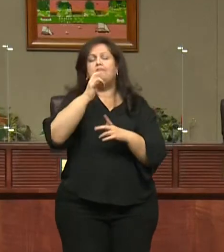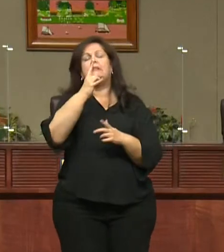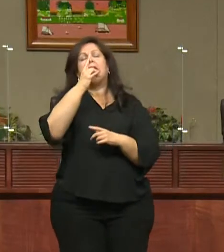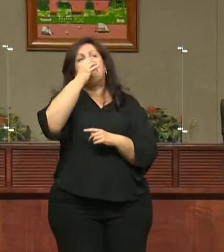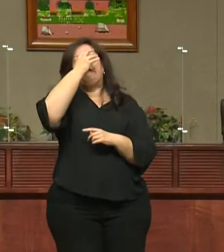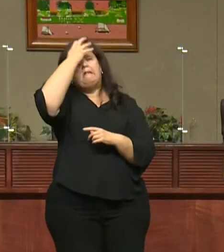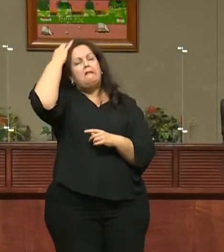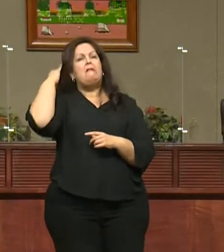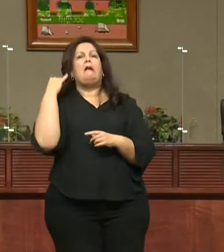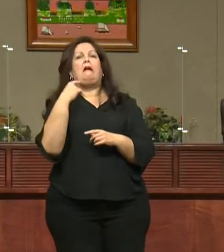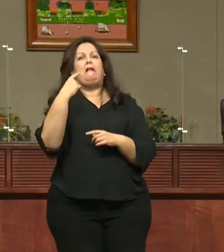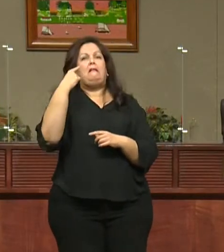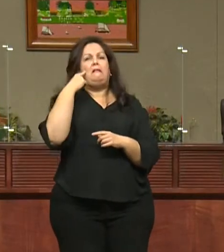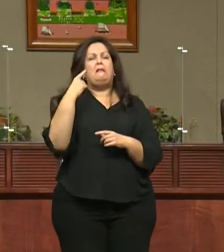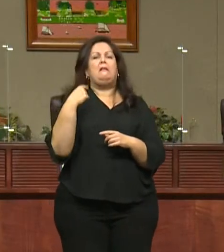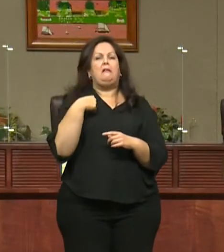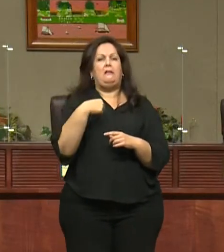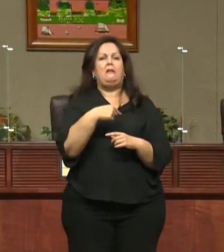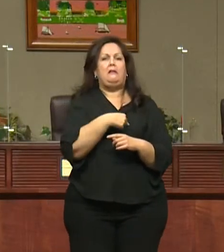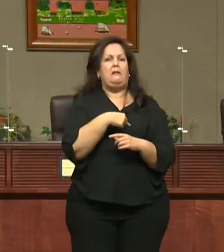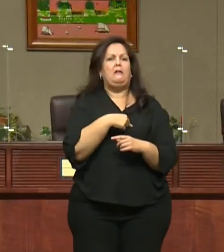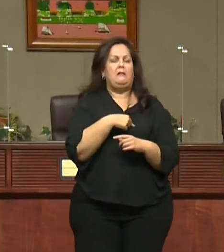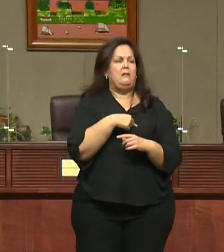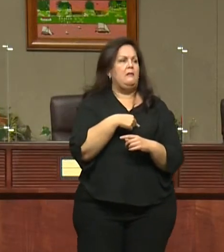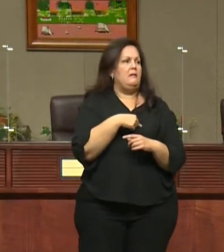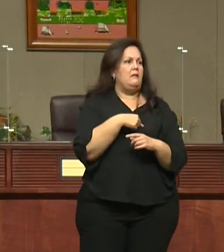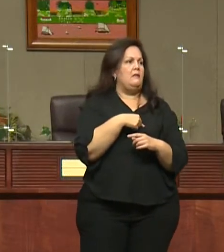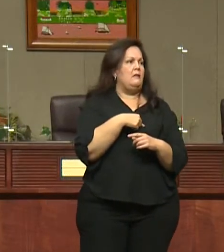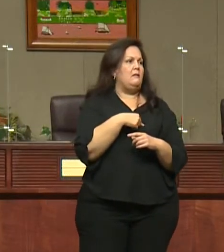believe that we certainly will be